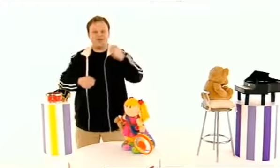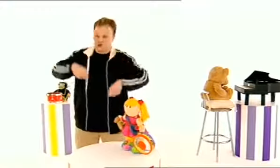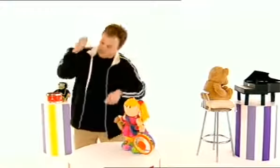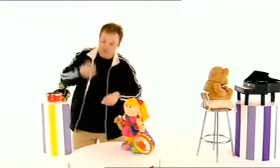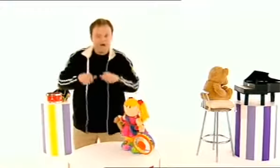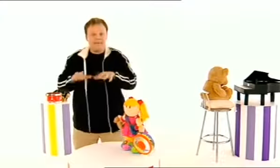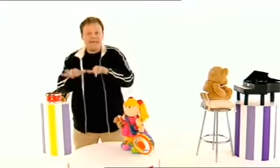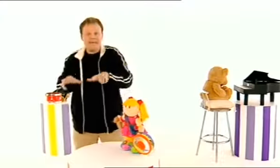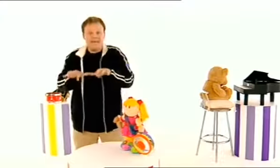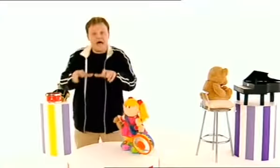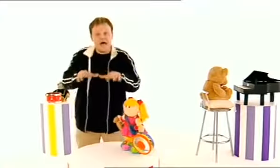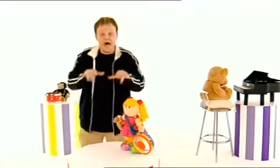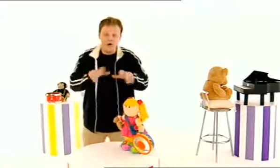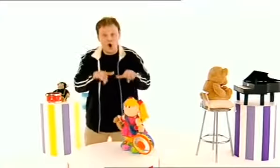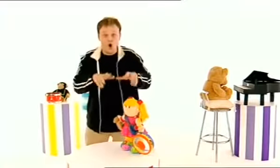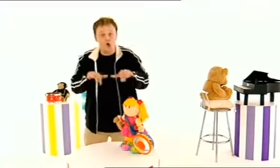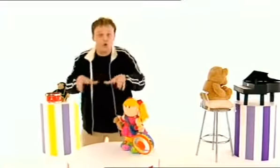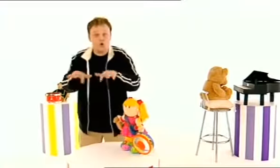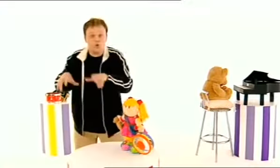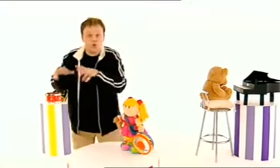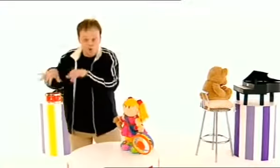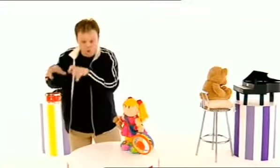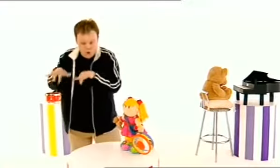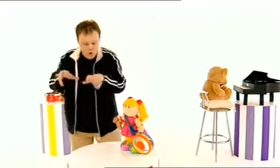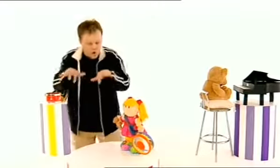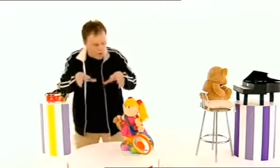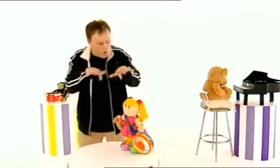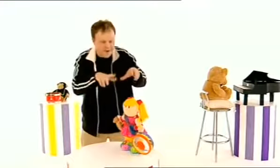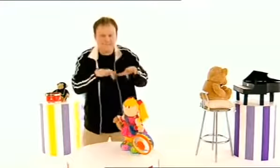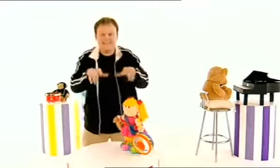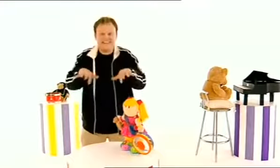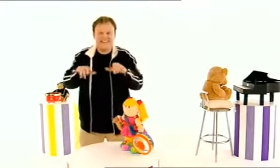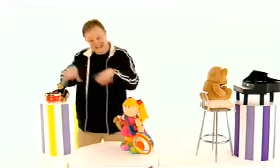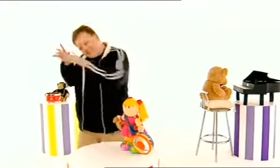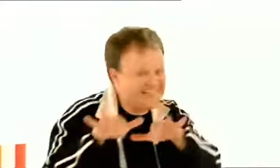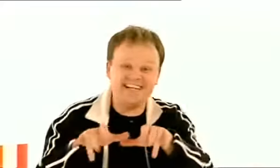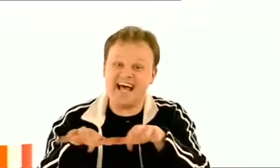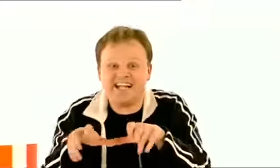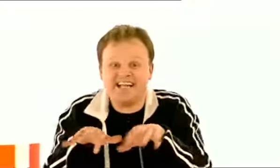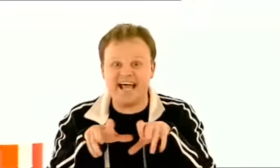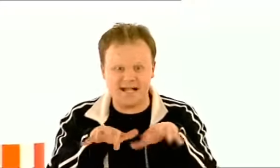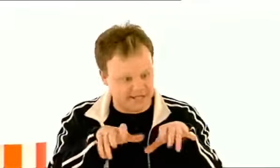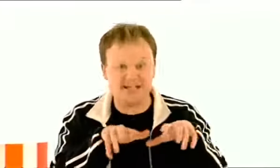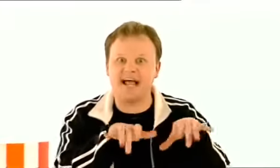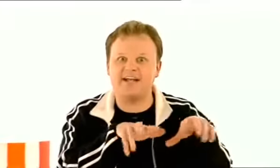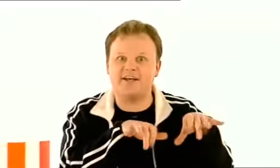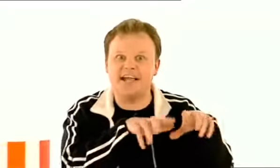drum. Piano. Woo! Diddle daddle, diddle daddle, diddle daddle, diddle